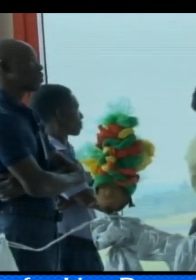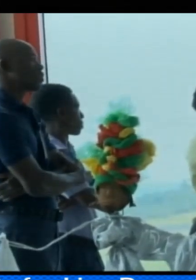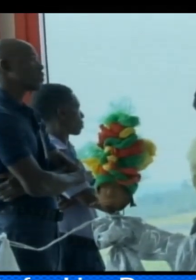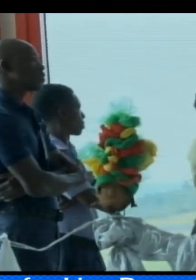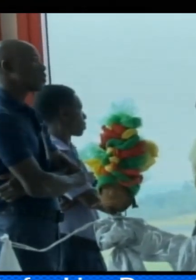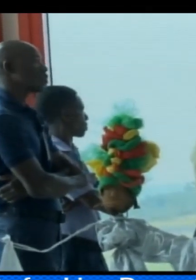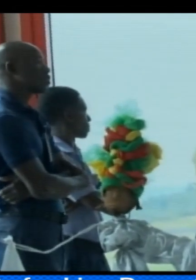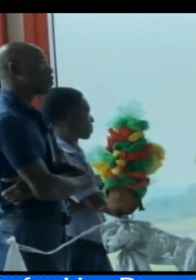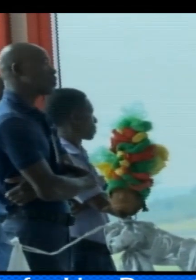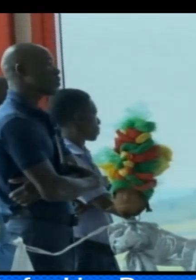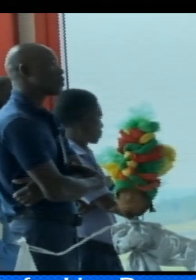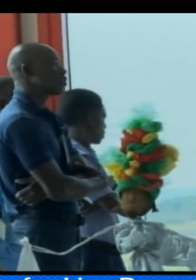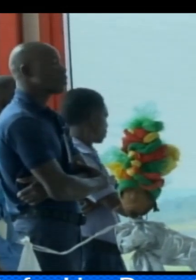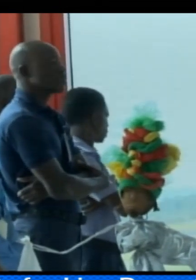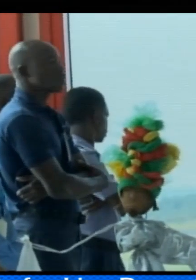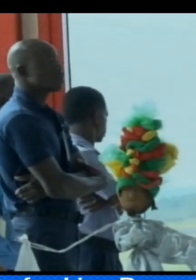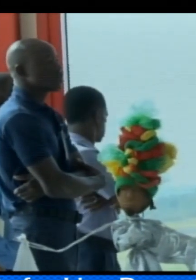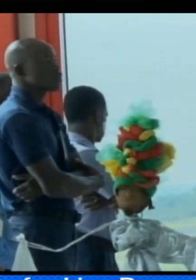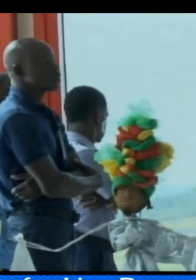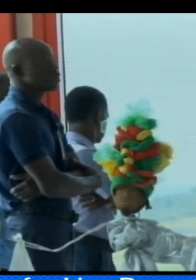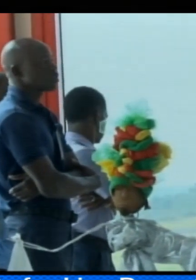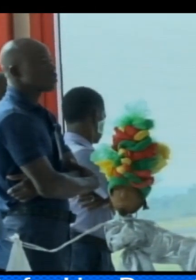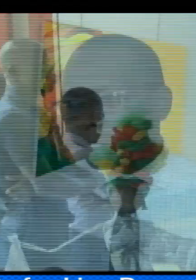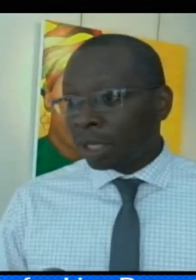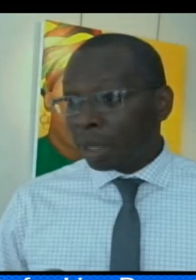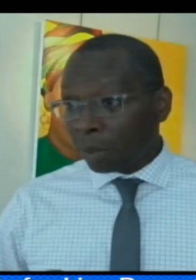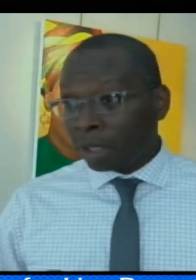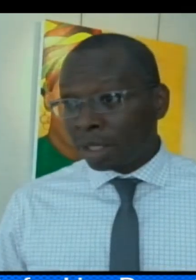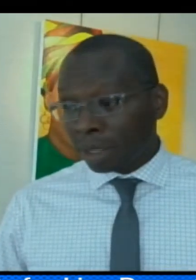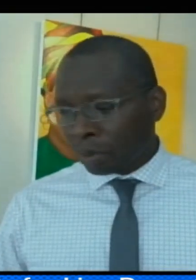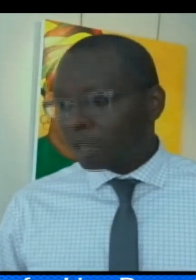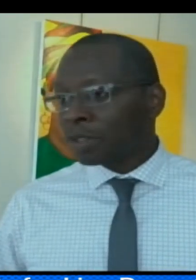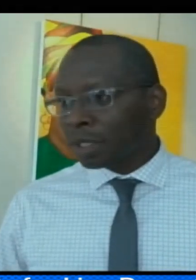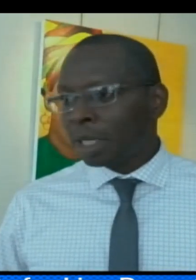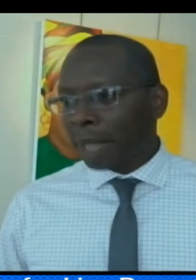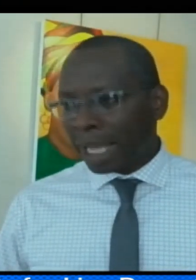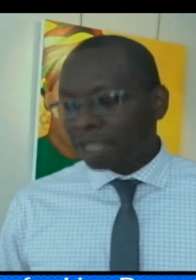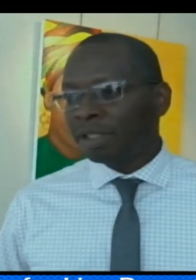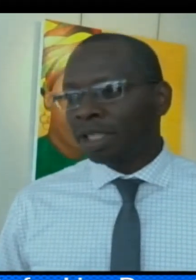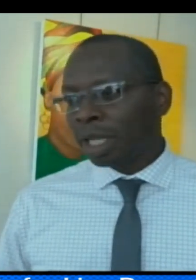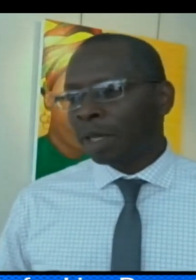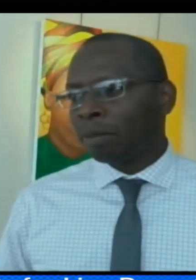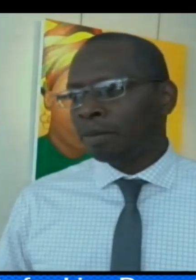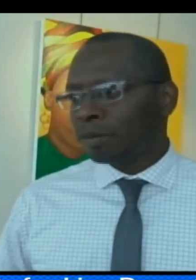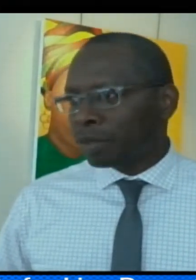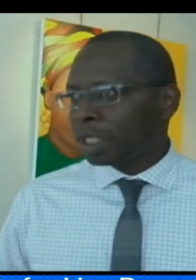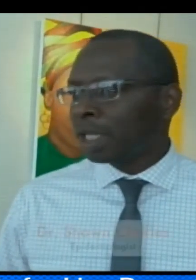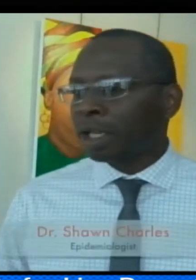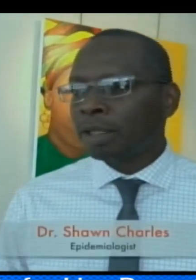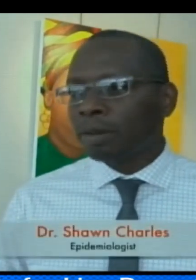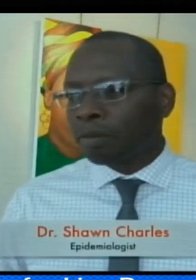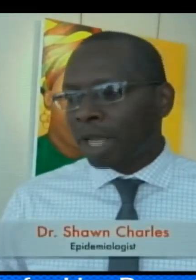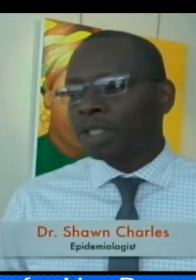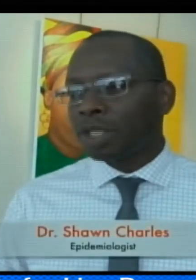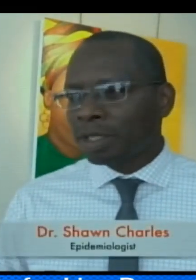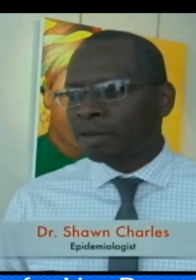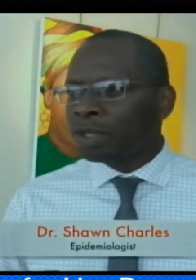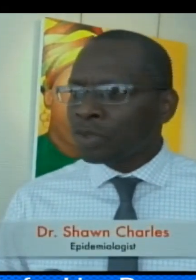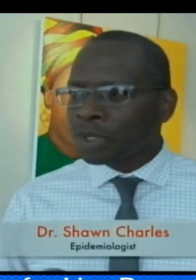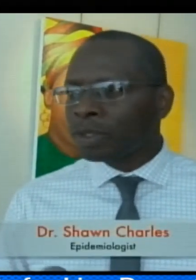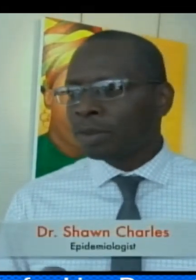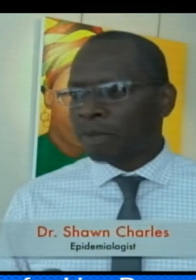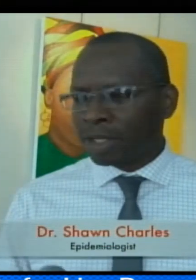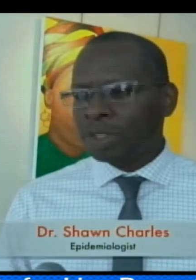says they need to ensure that all protocols are adhered to. We also actively seek passengers